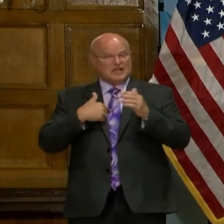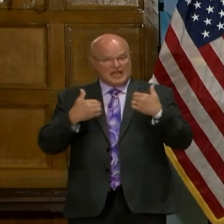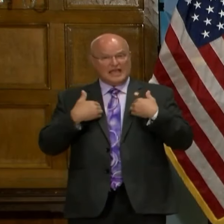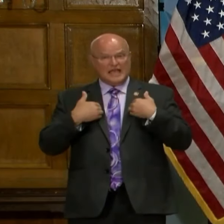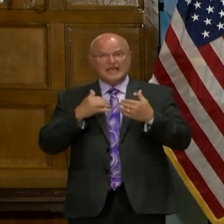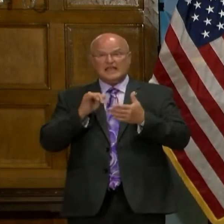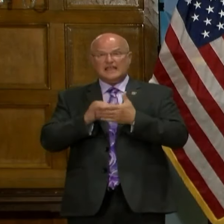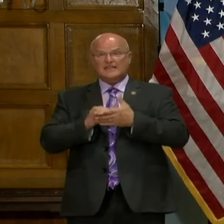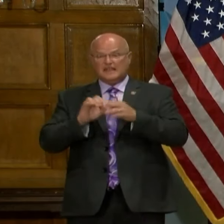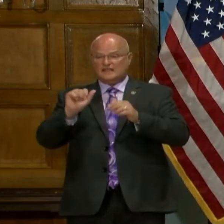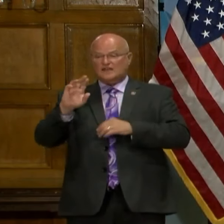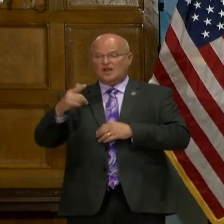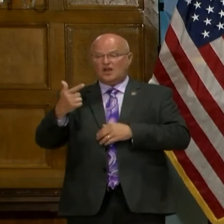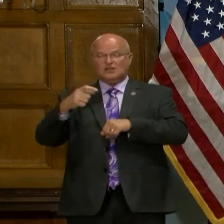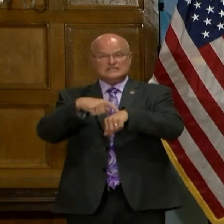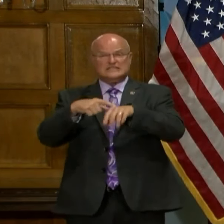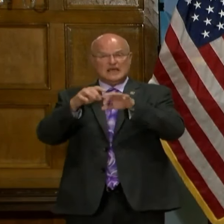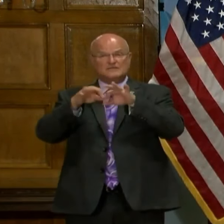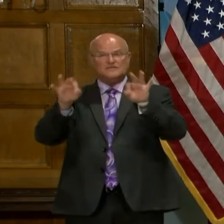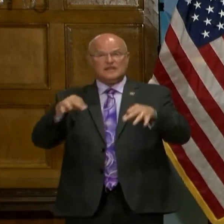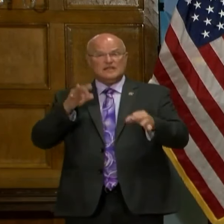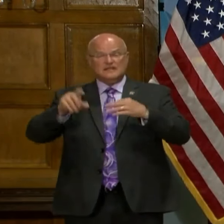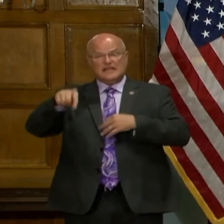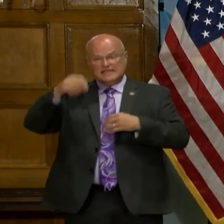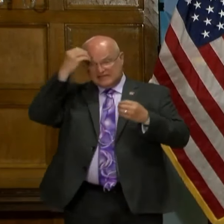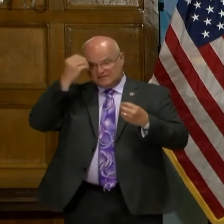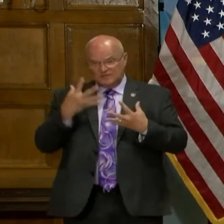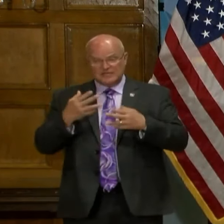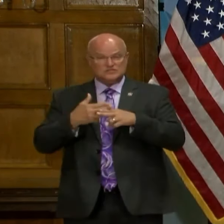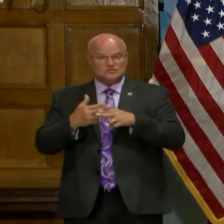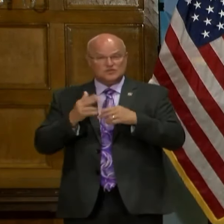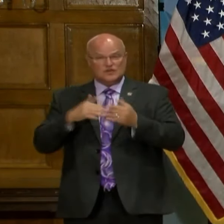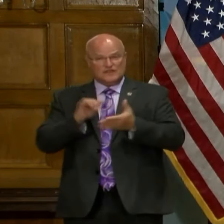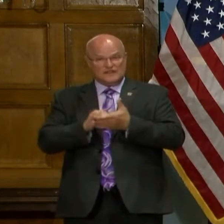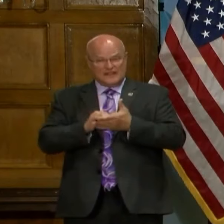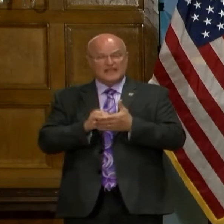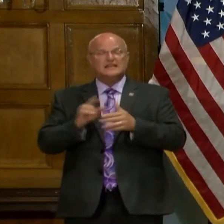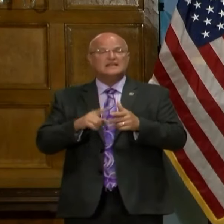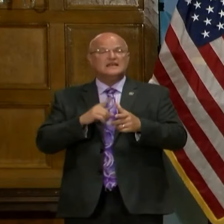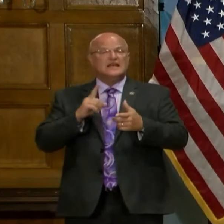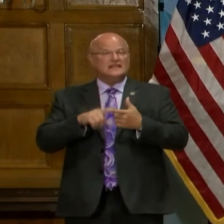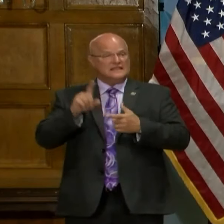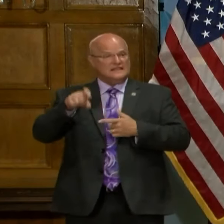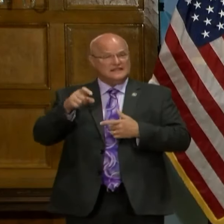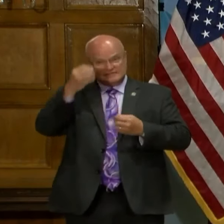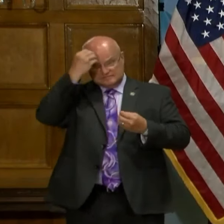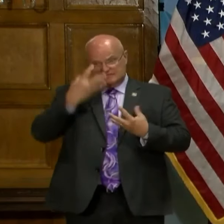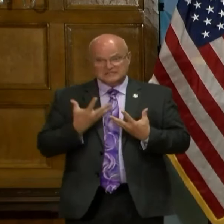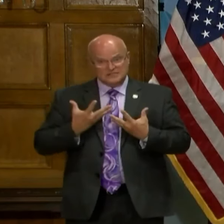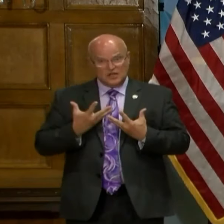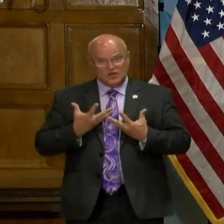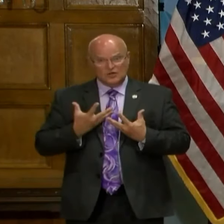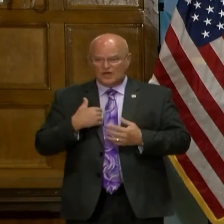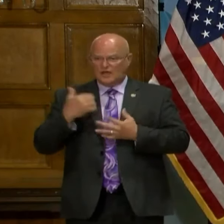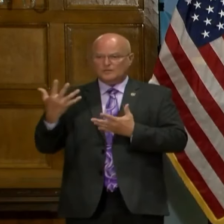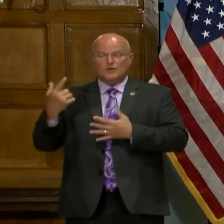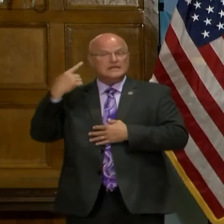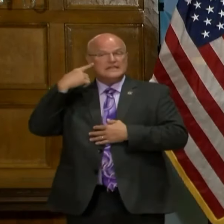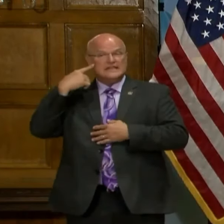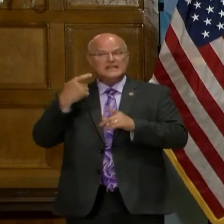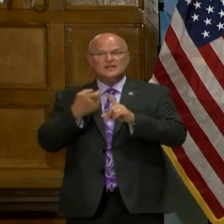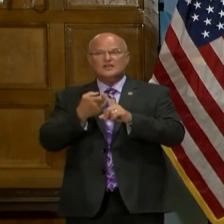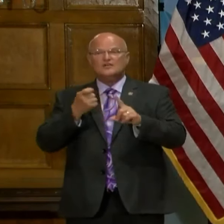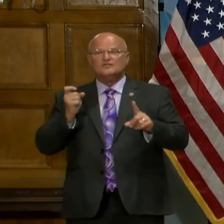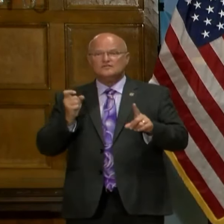I had, that it was an August time frame. If they need information sooner than that, then they need to express themselves. I'm waiting to hear